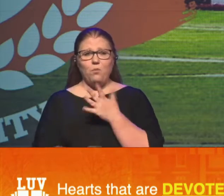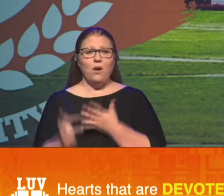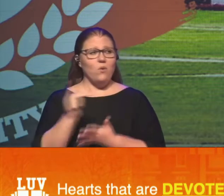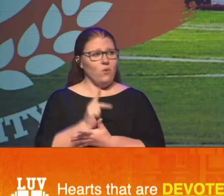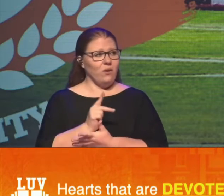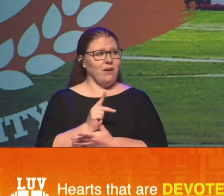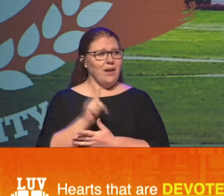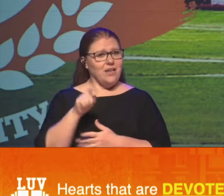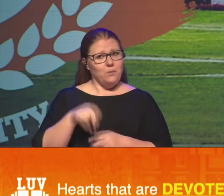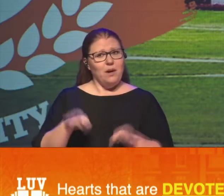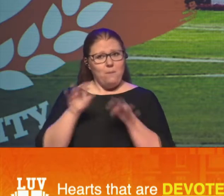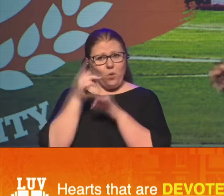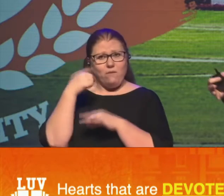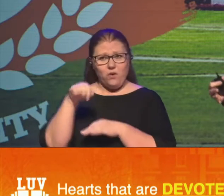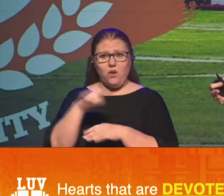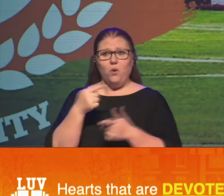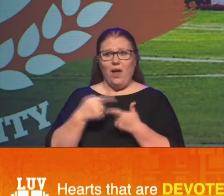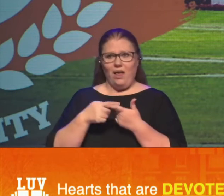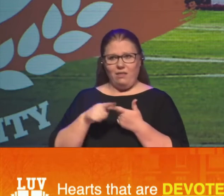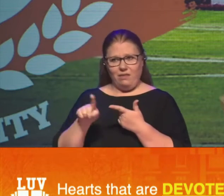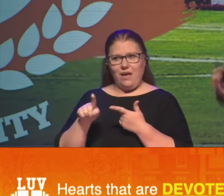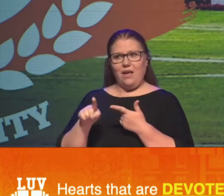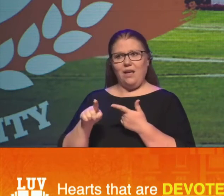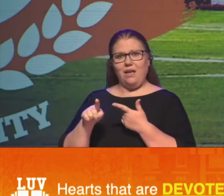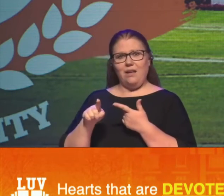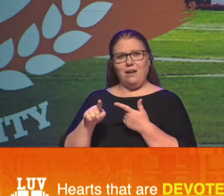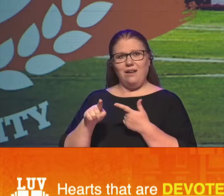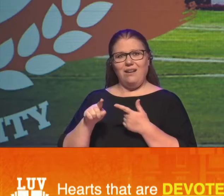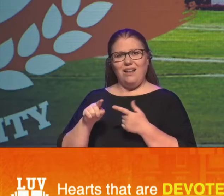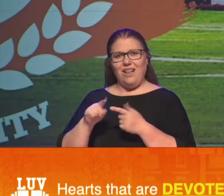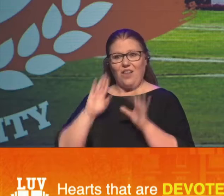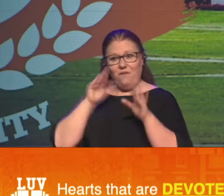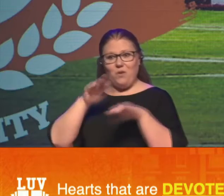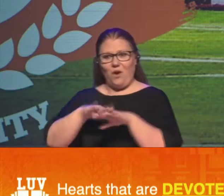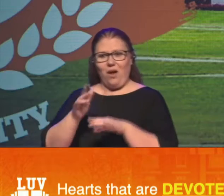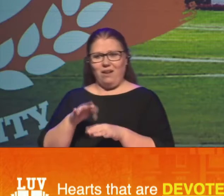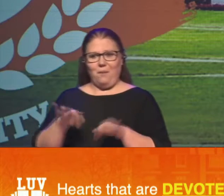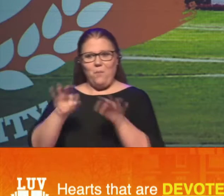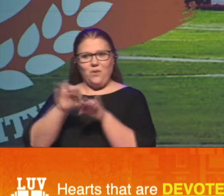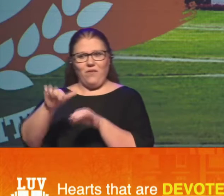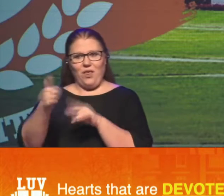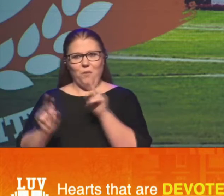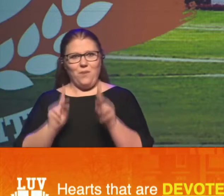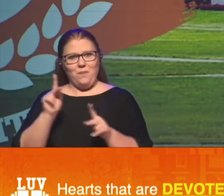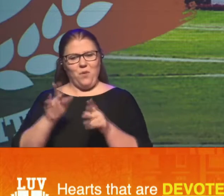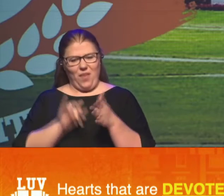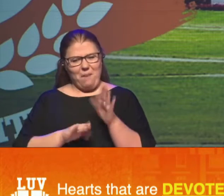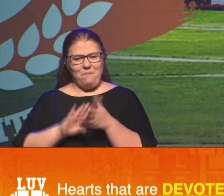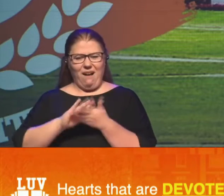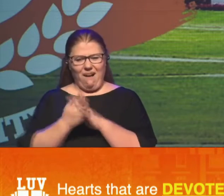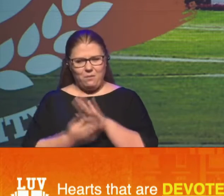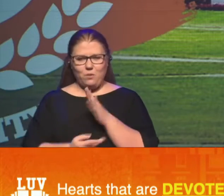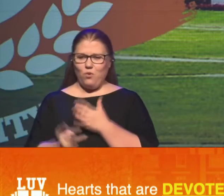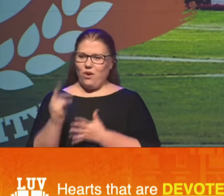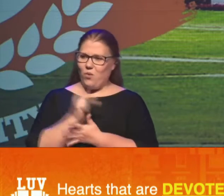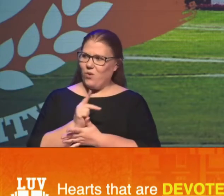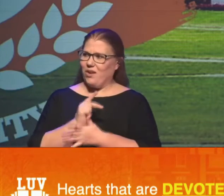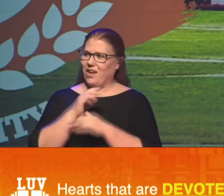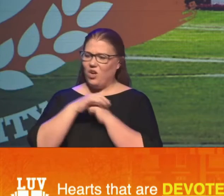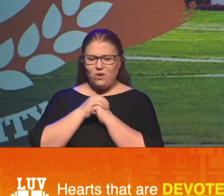to be important for you, and then it spills over into the importance of other people. So you make it a priority. You devote yourself to